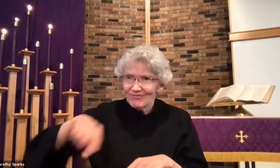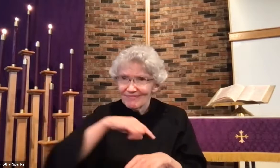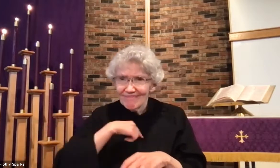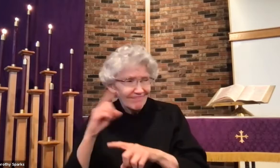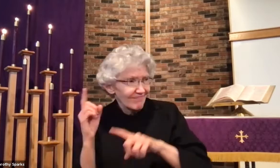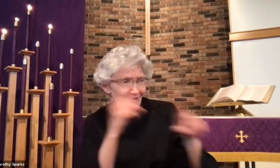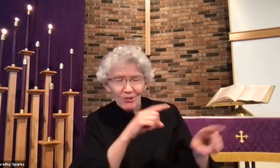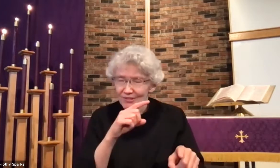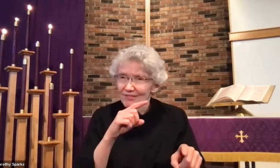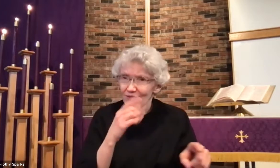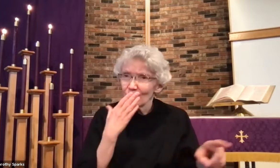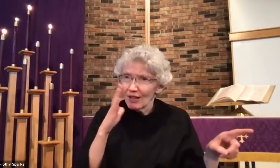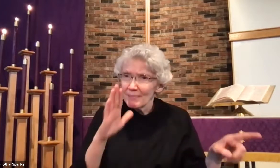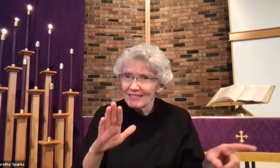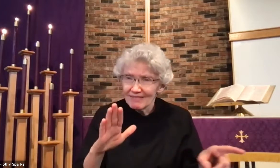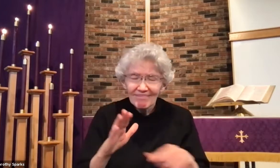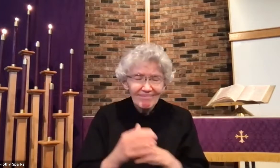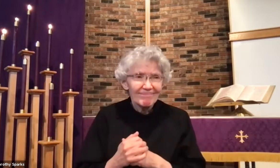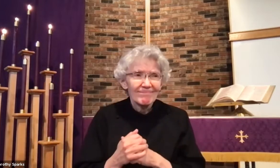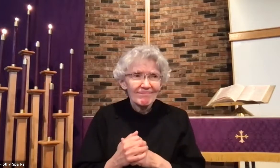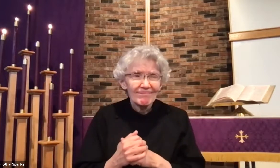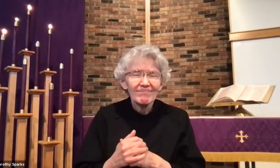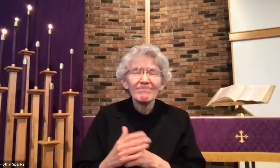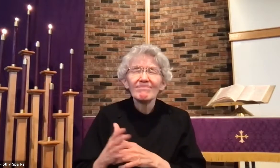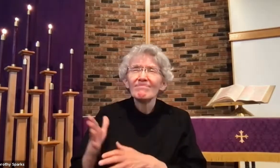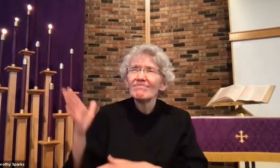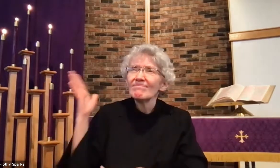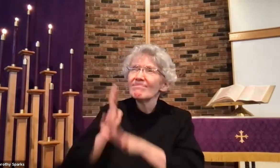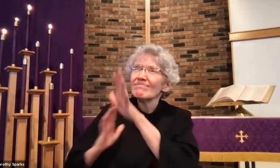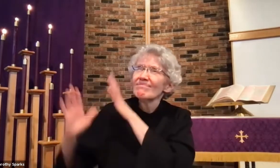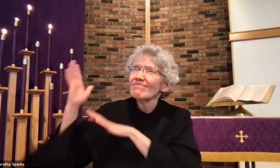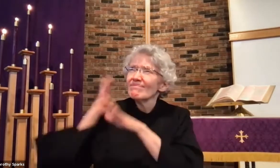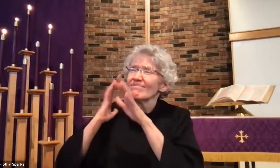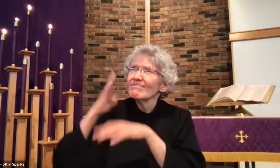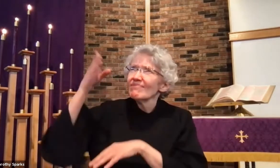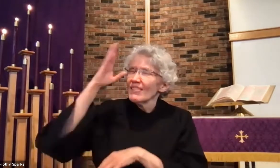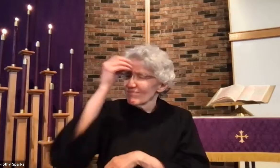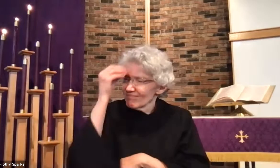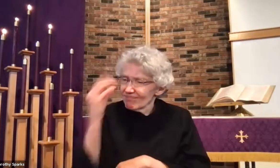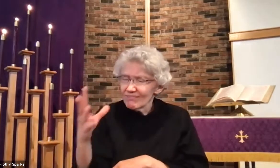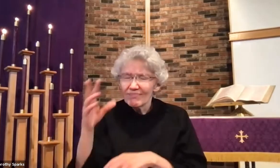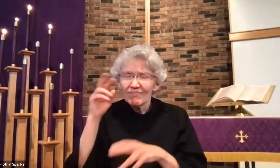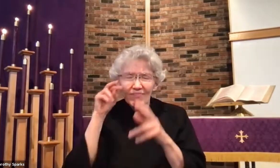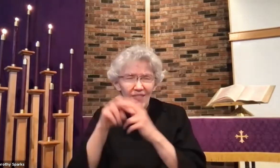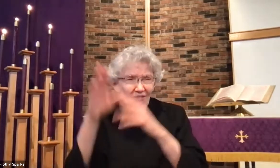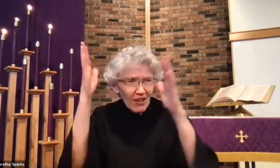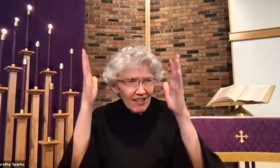Then Jesus talked to the 12 disciples alone. He said to them, "Listen,